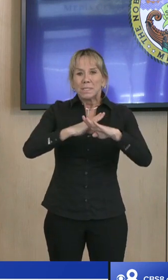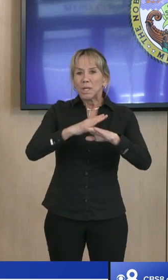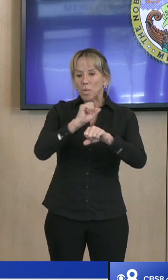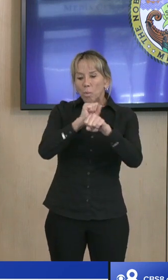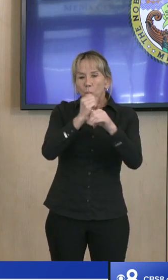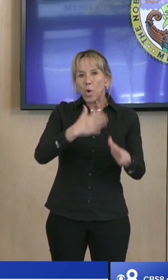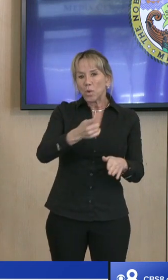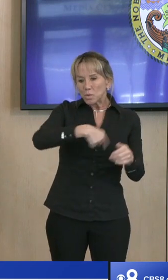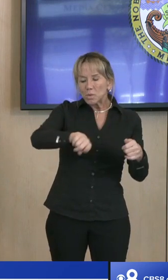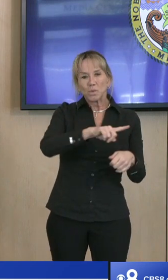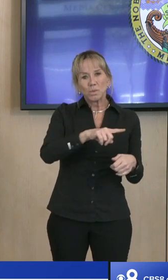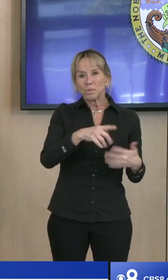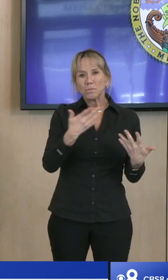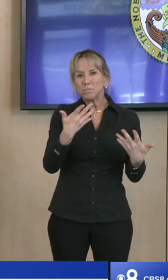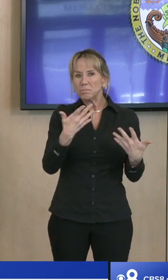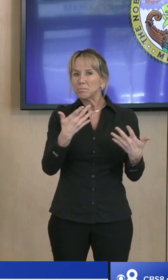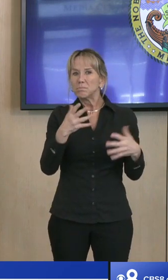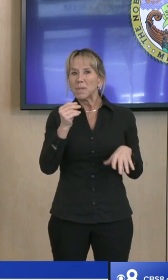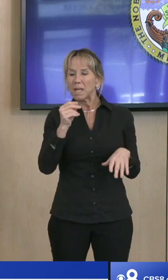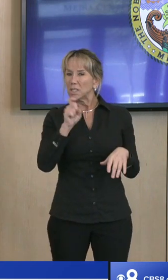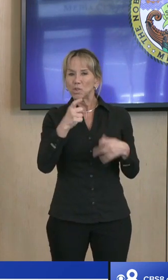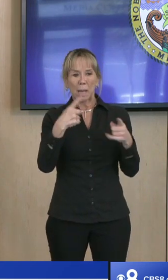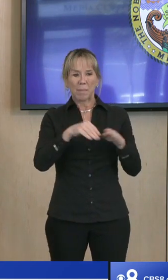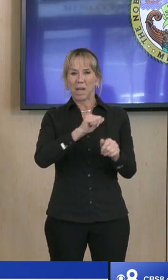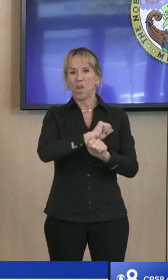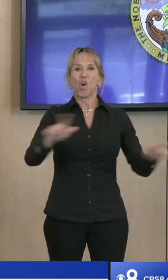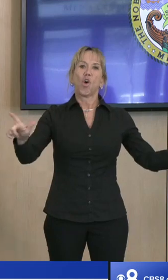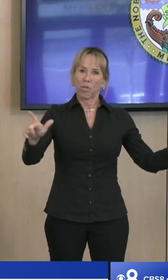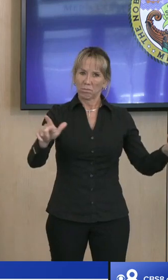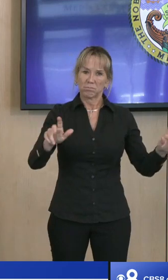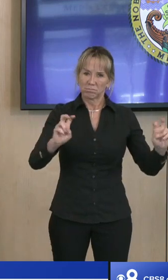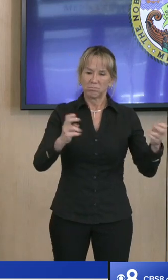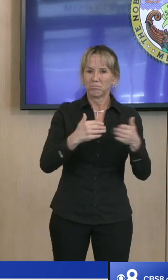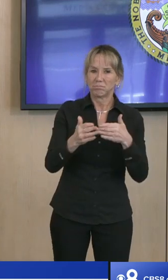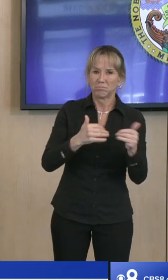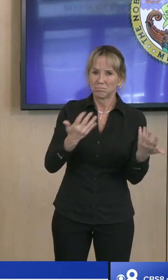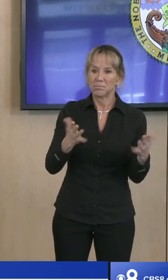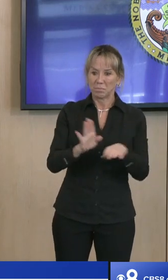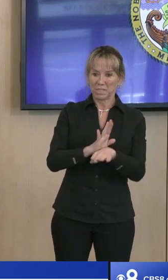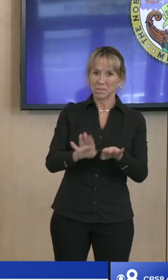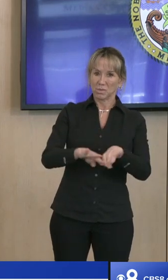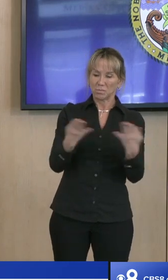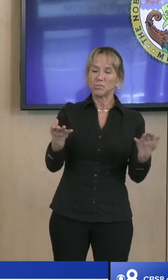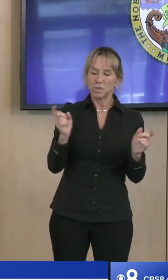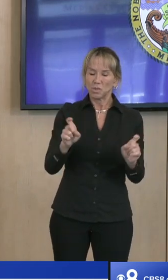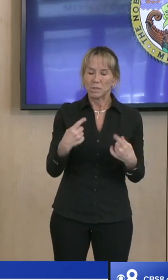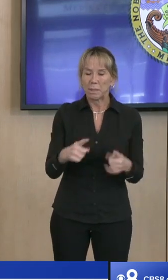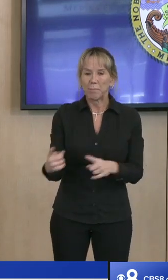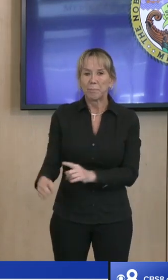workers, and that should be taking place in all of them. All right, thank you.